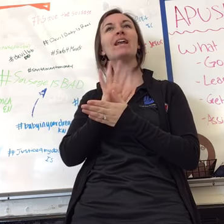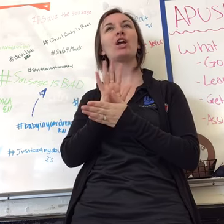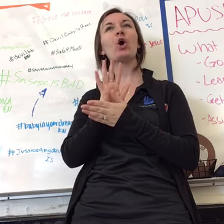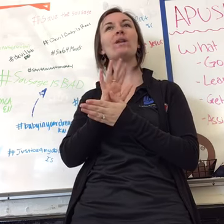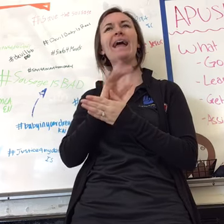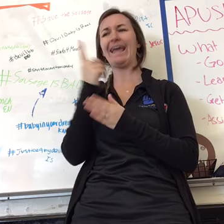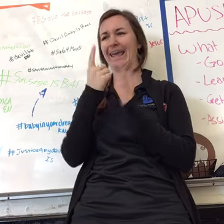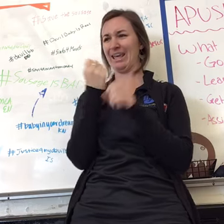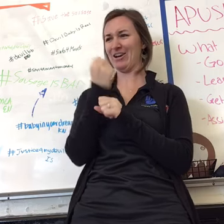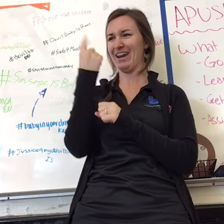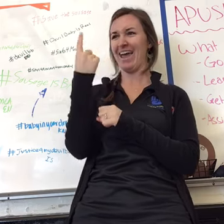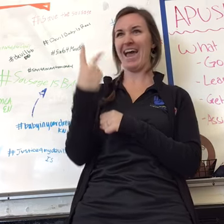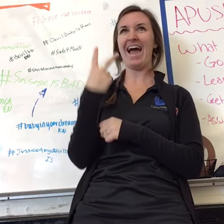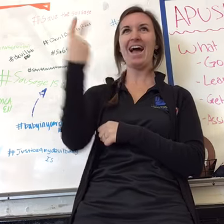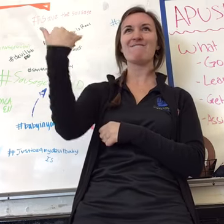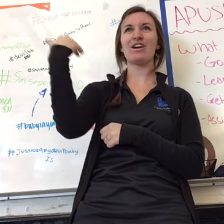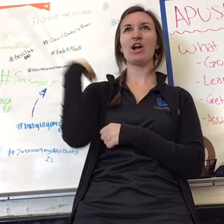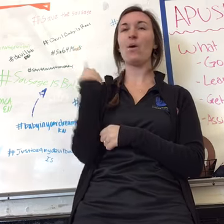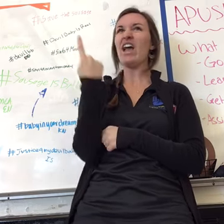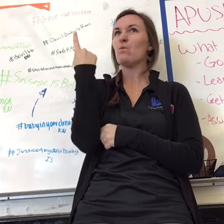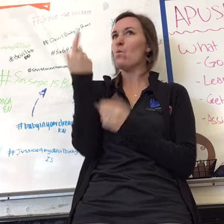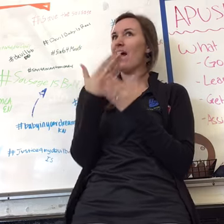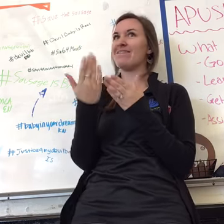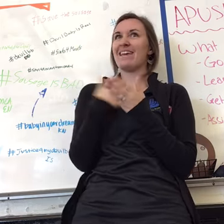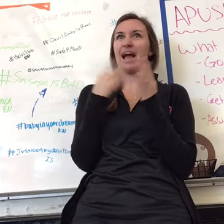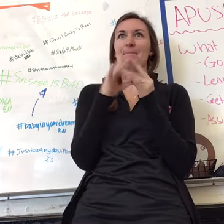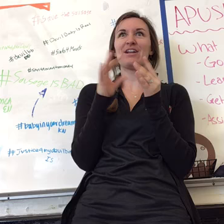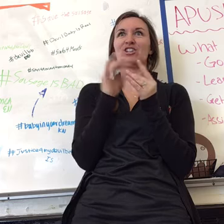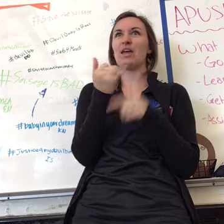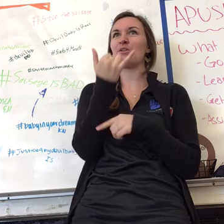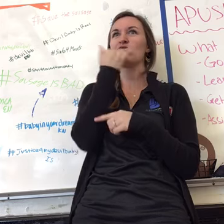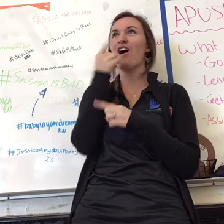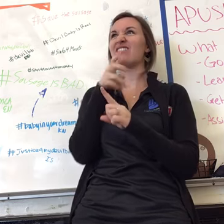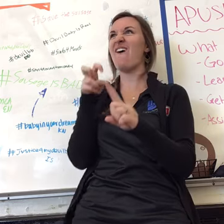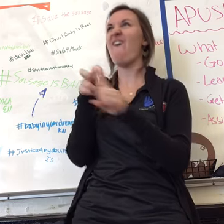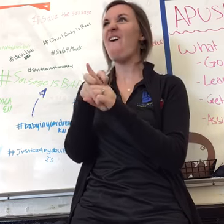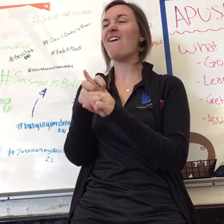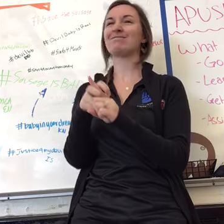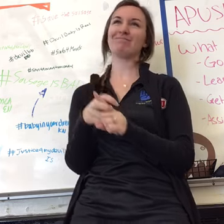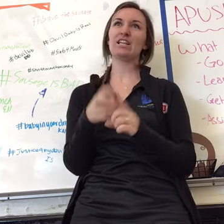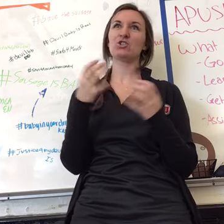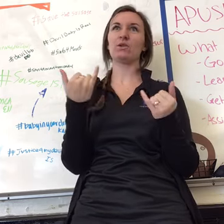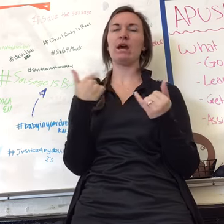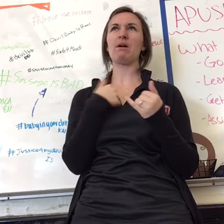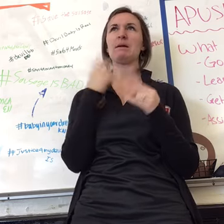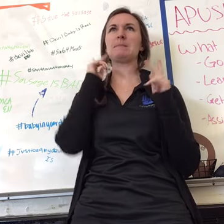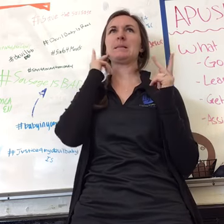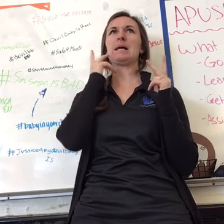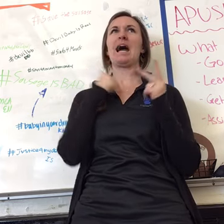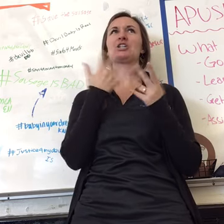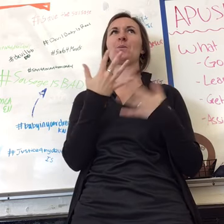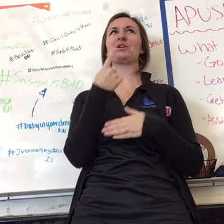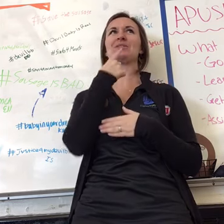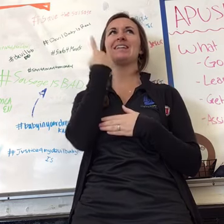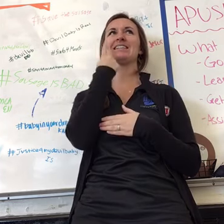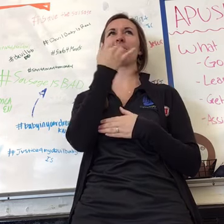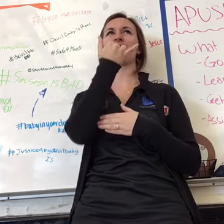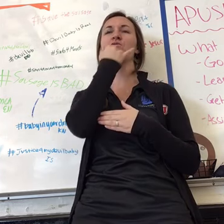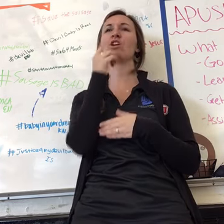half ago, and they got one thing I said wrong. So now I can't do that again. I didn't even know the person. She's like, I'm from a different school